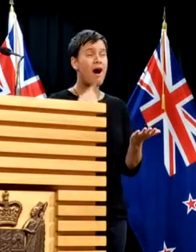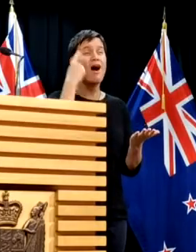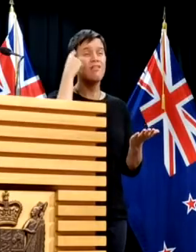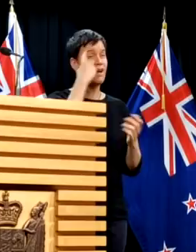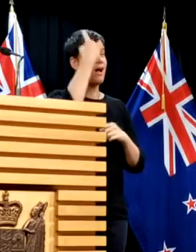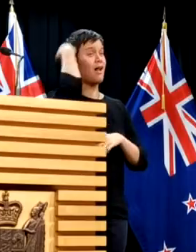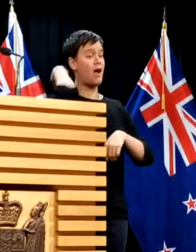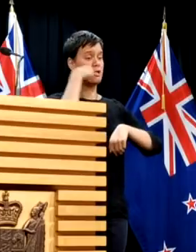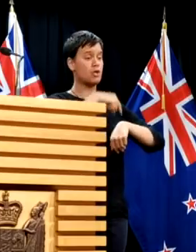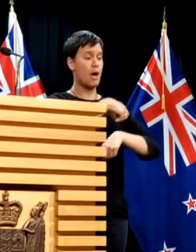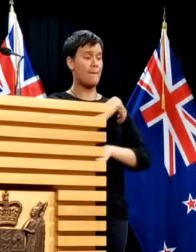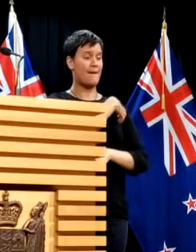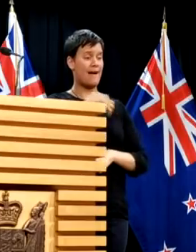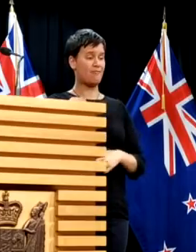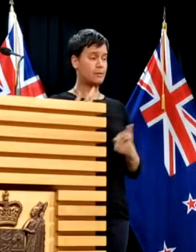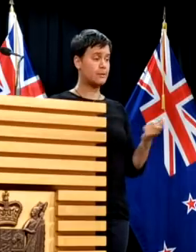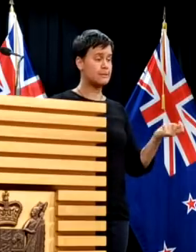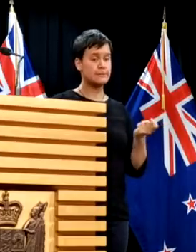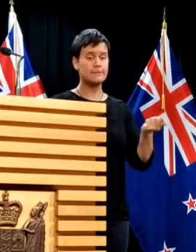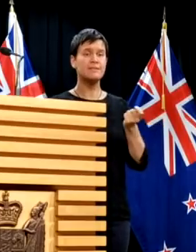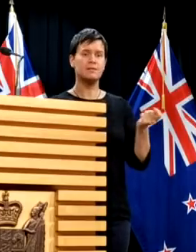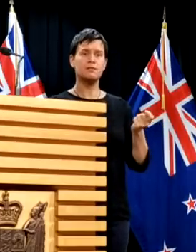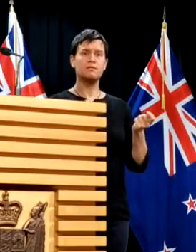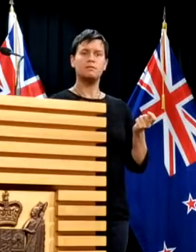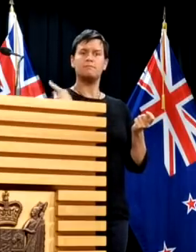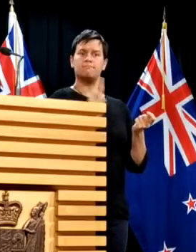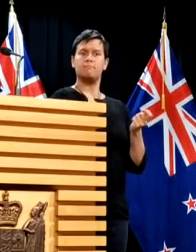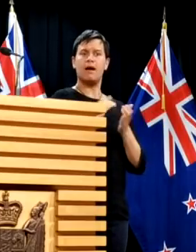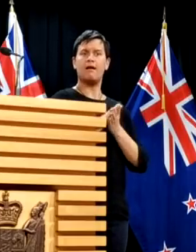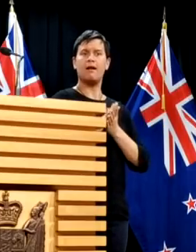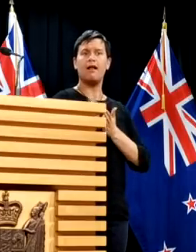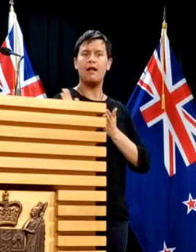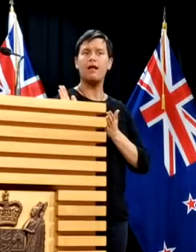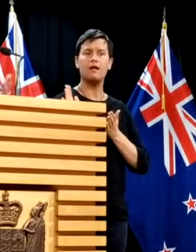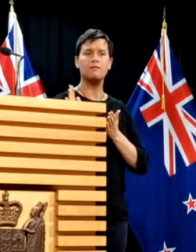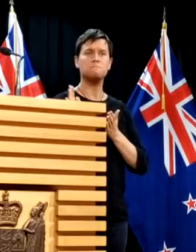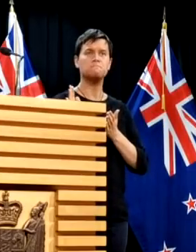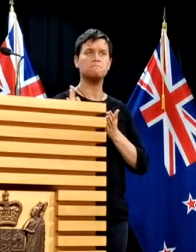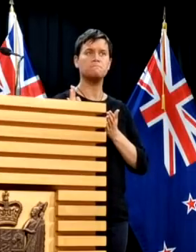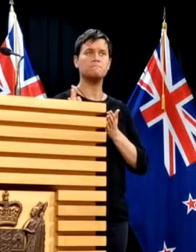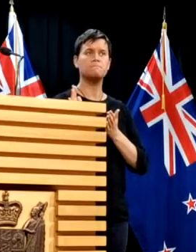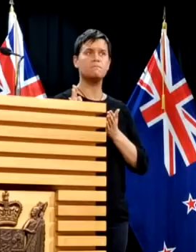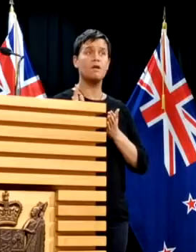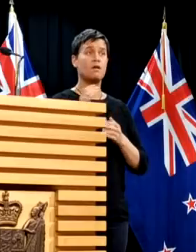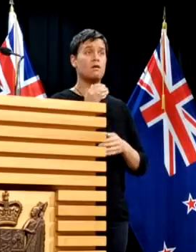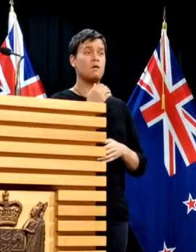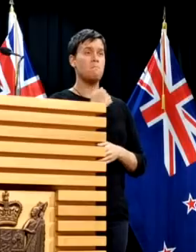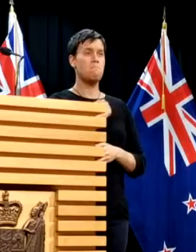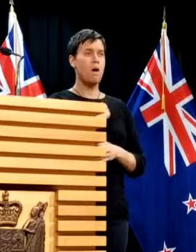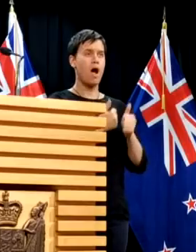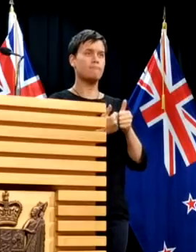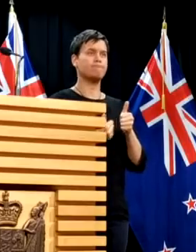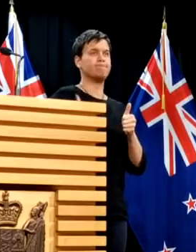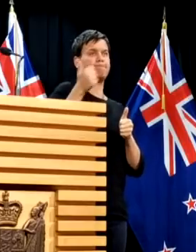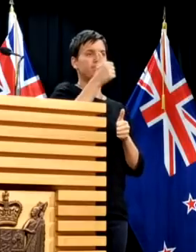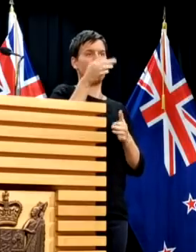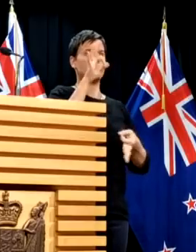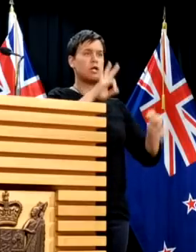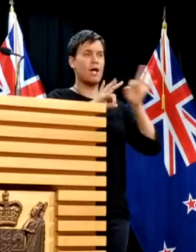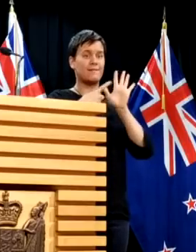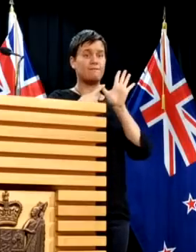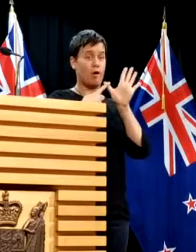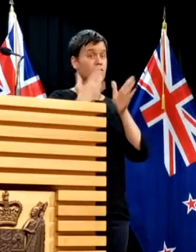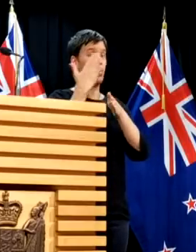on in the last government is that, and particularly, you know, the reason we tasked our chief, my chief science advisor, with doing work